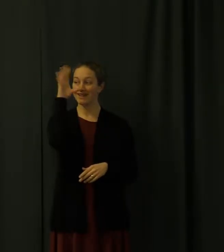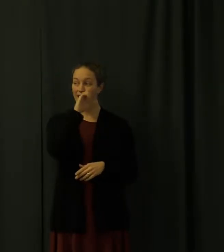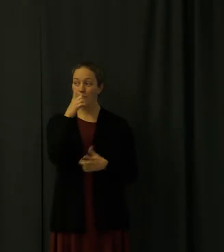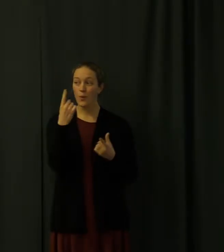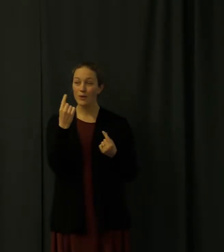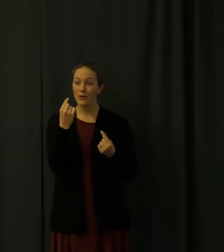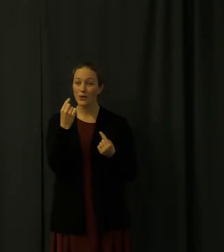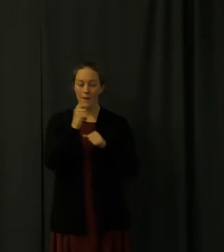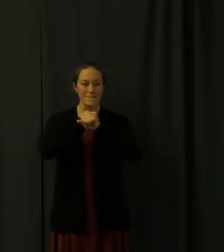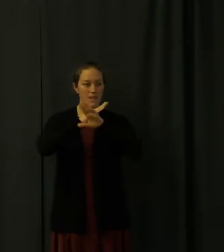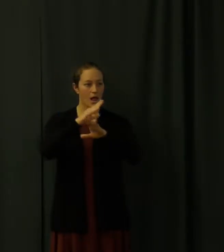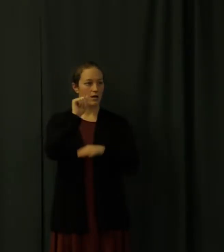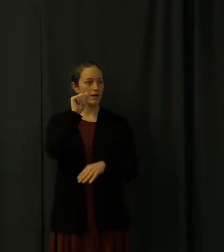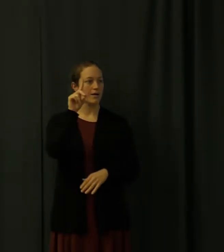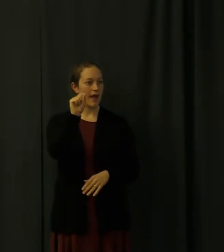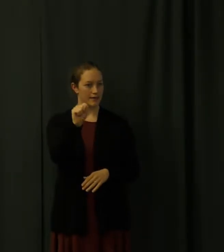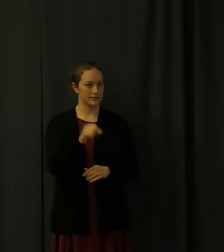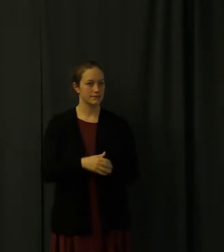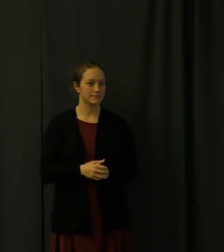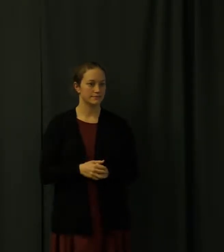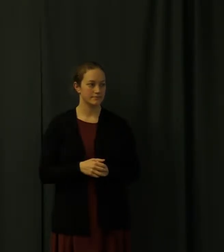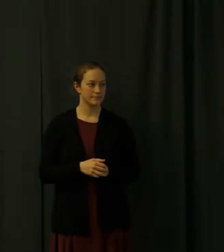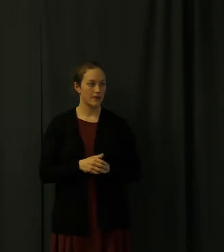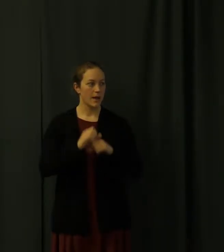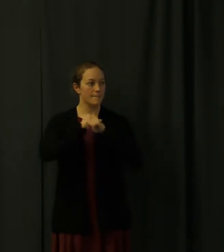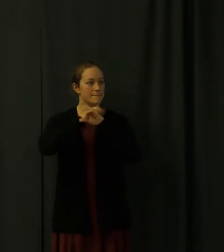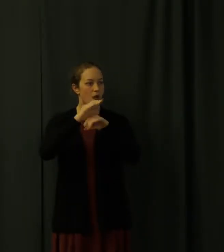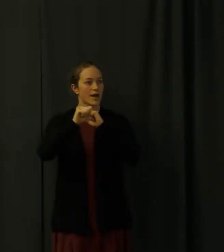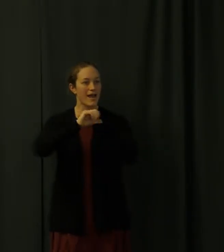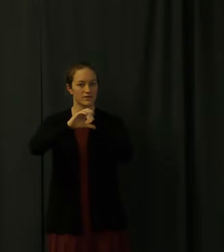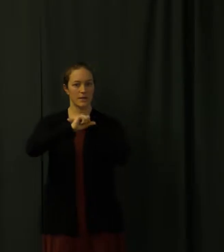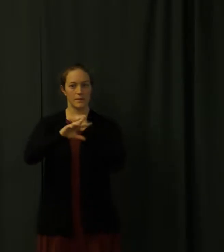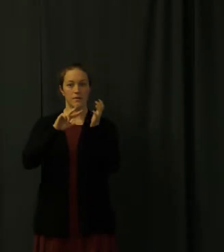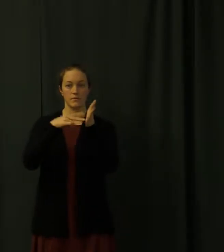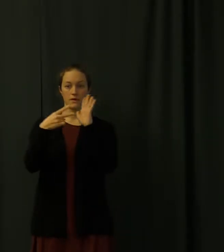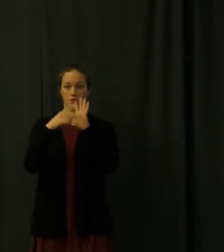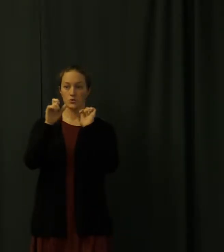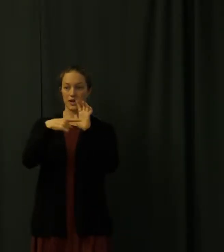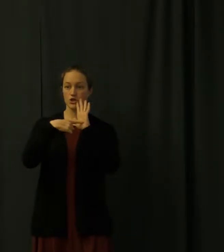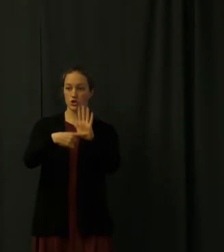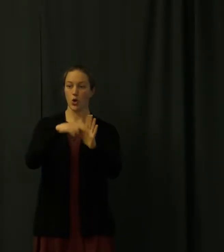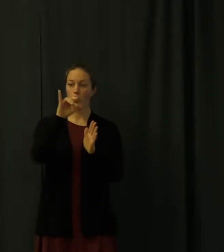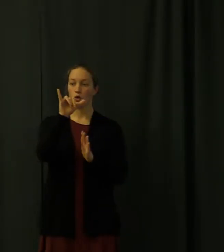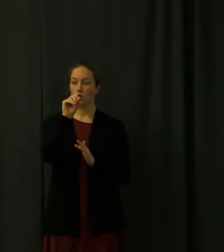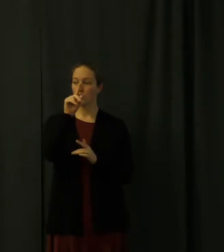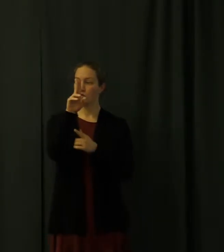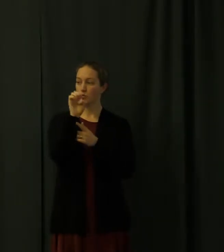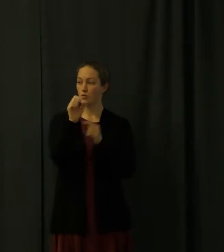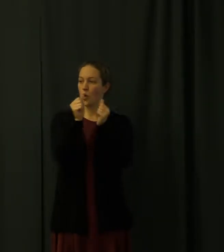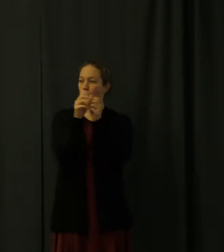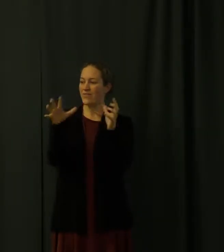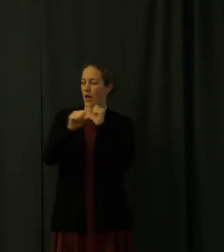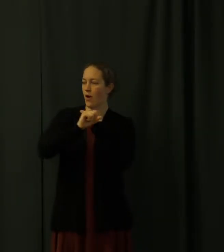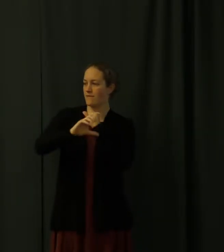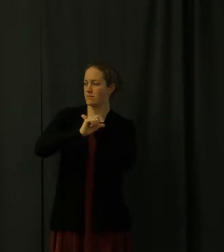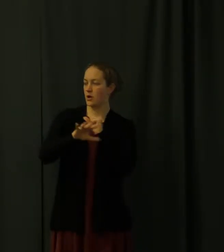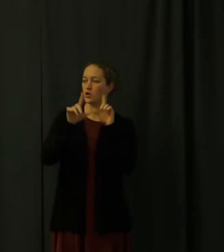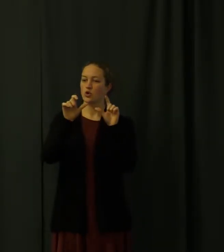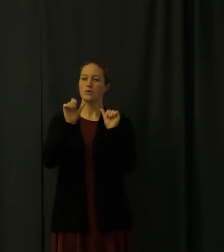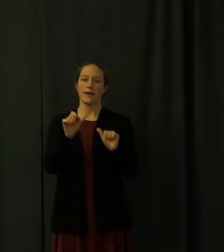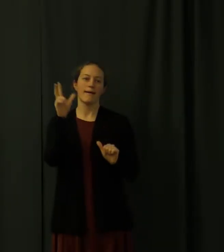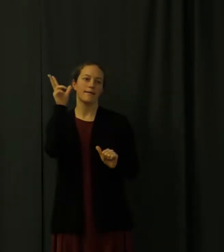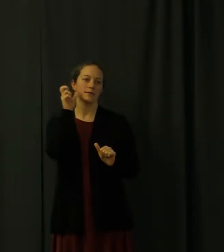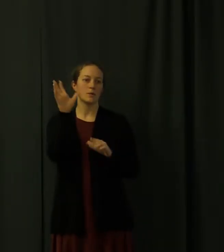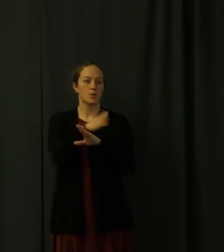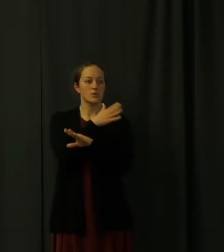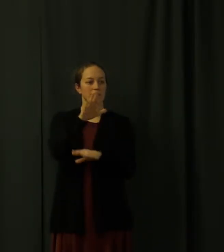So excited. Guess what that means? You can show YouTube videos without ads playing. You can listen to Pandora without